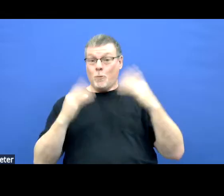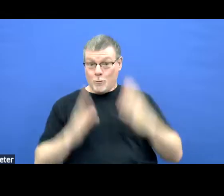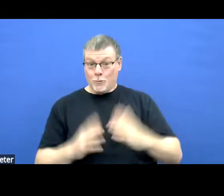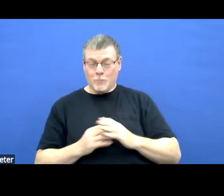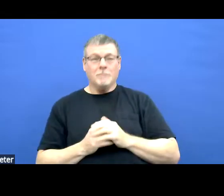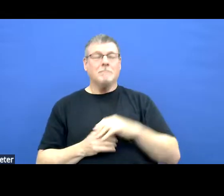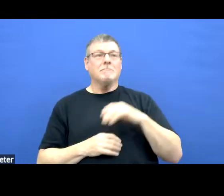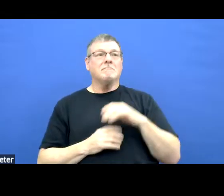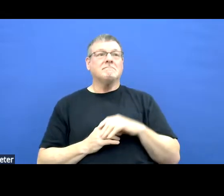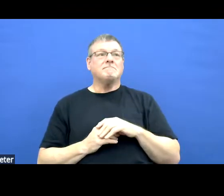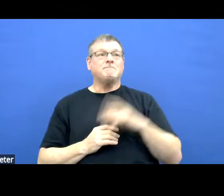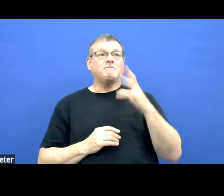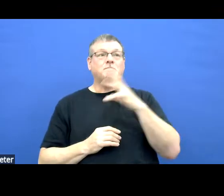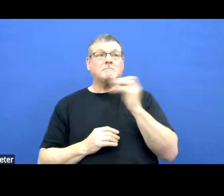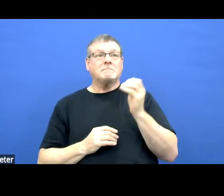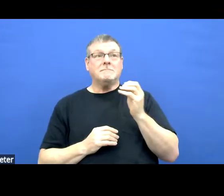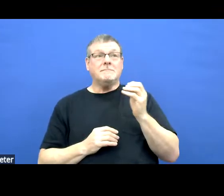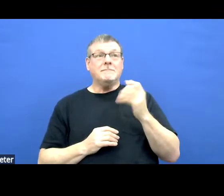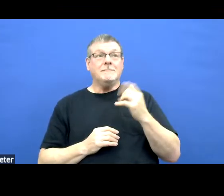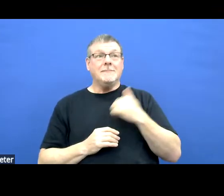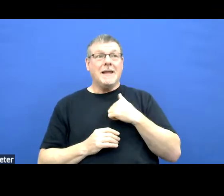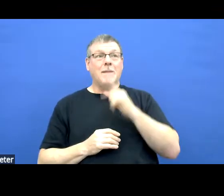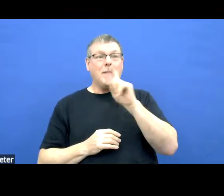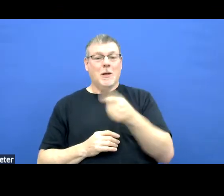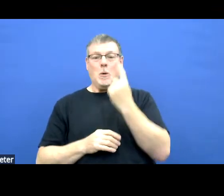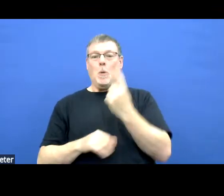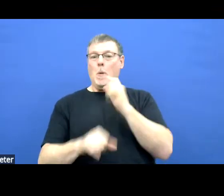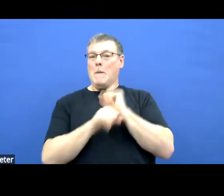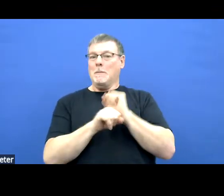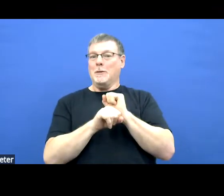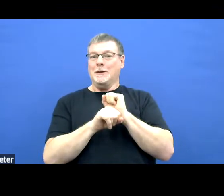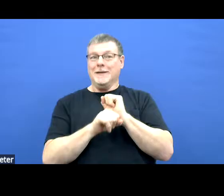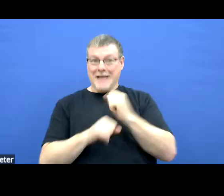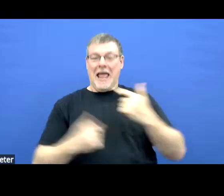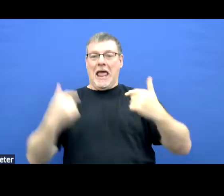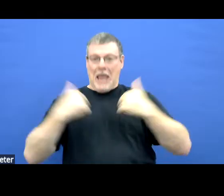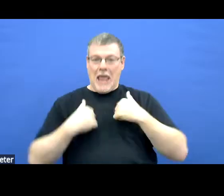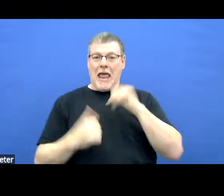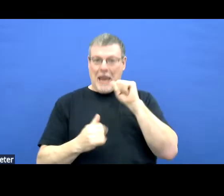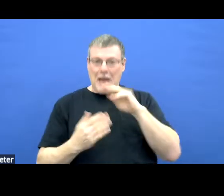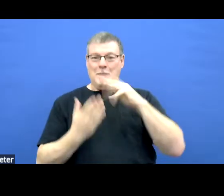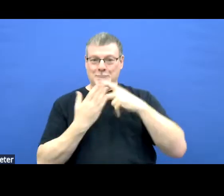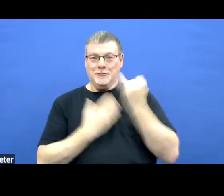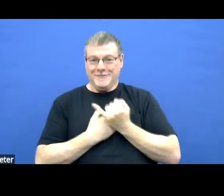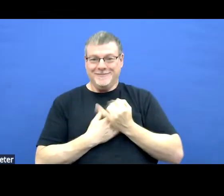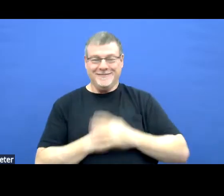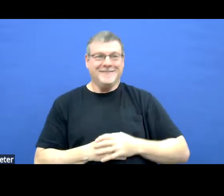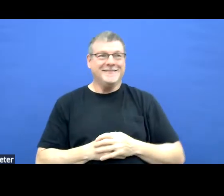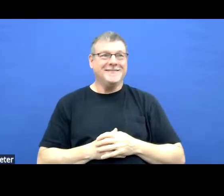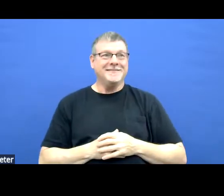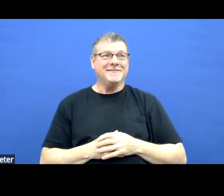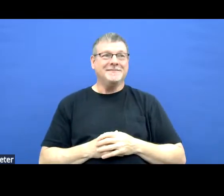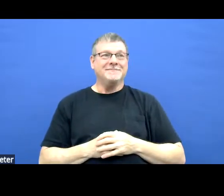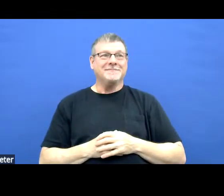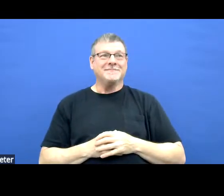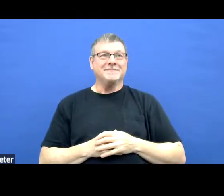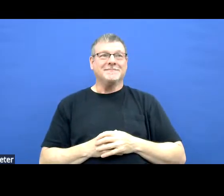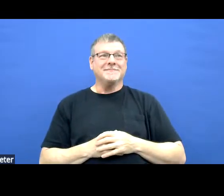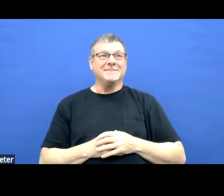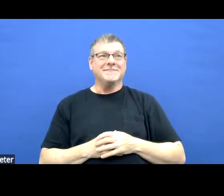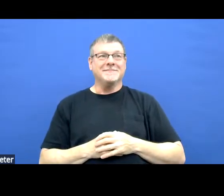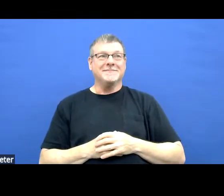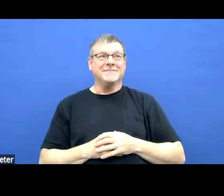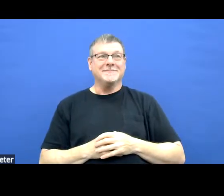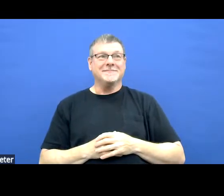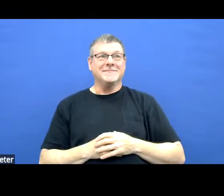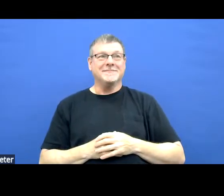Supply, and I'm the only employee, so I am the project. All right. And Mike, could you pull